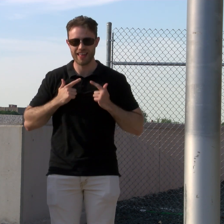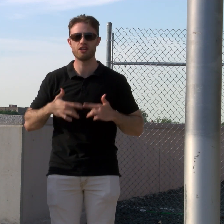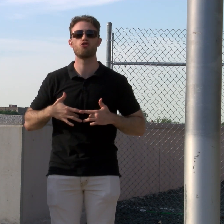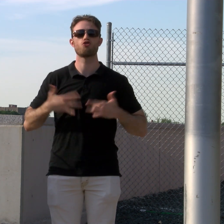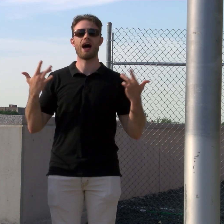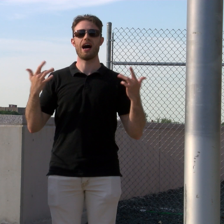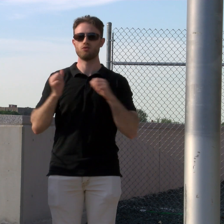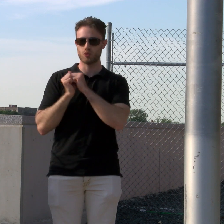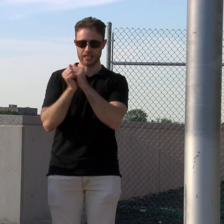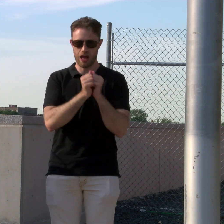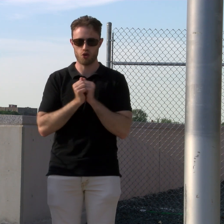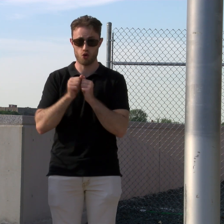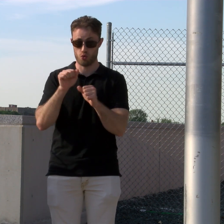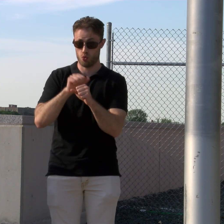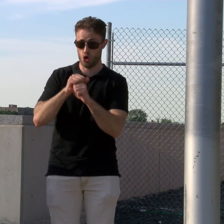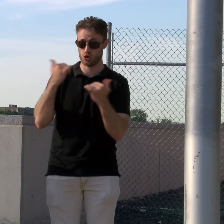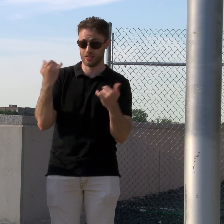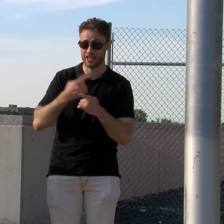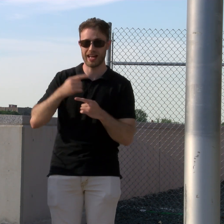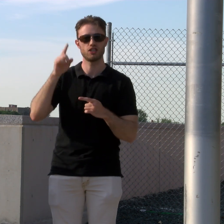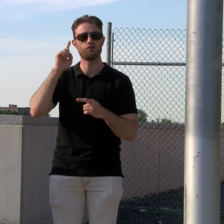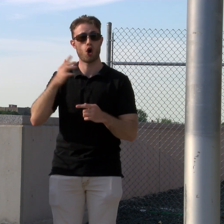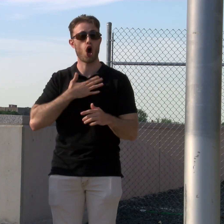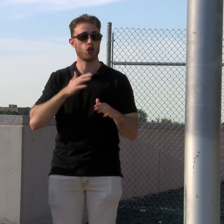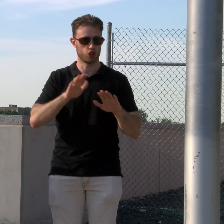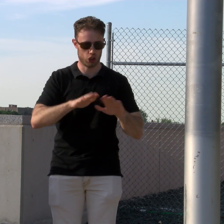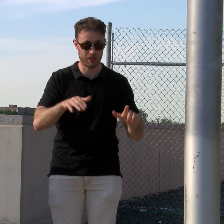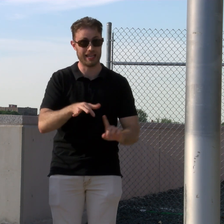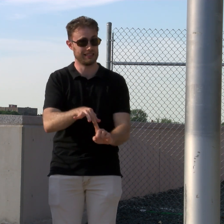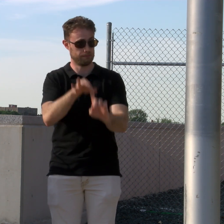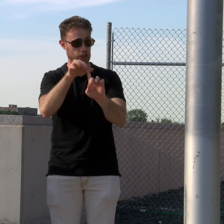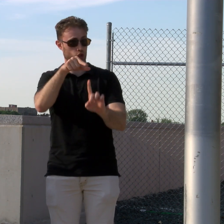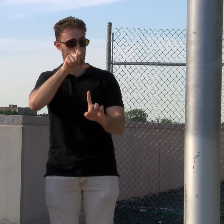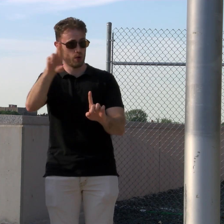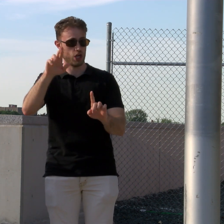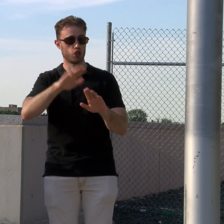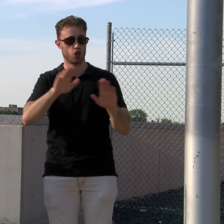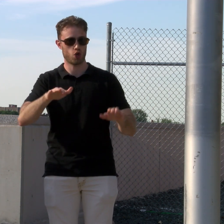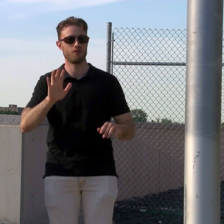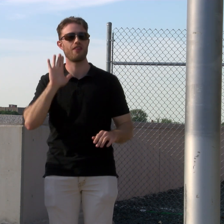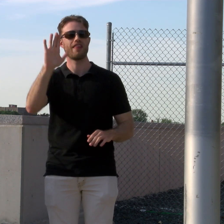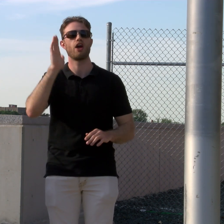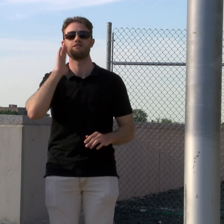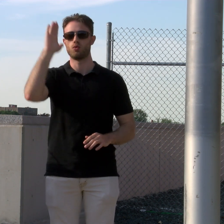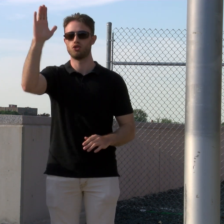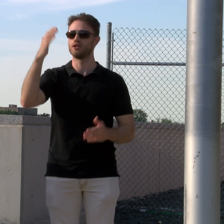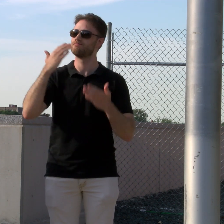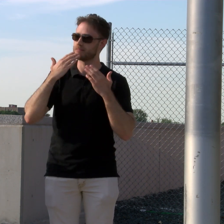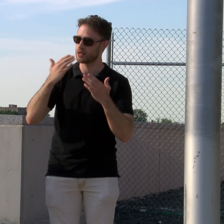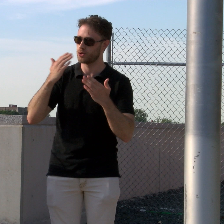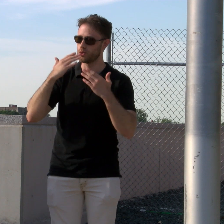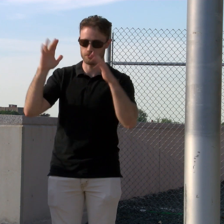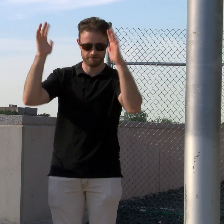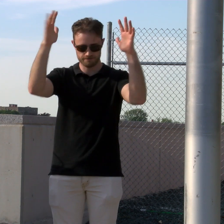work we do today is for our children's, especially our queer children's, tomorrow. Thank you.